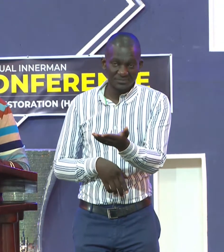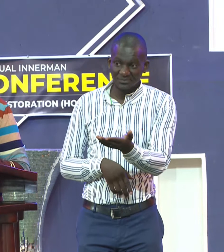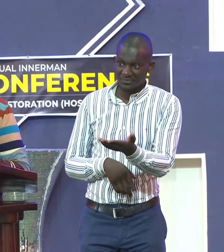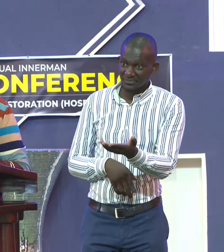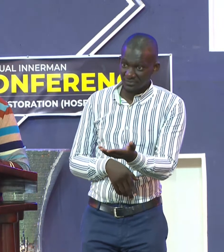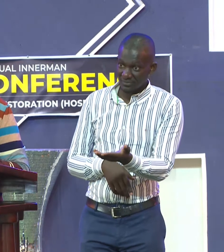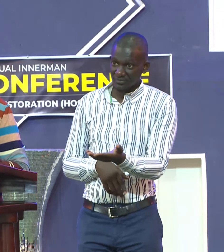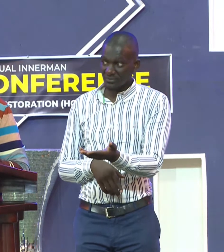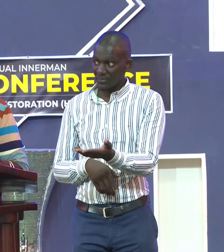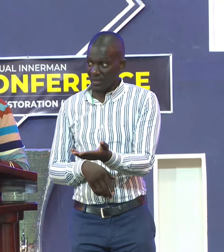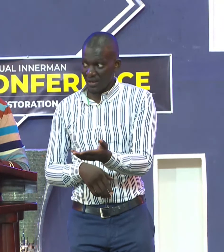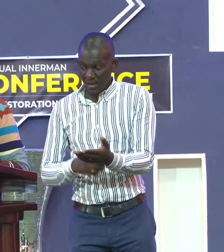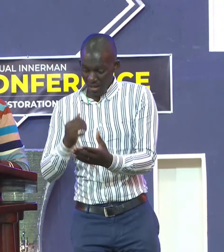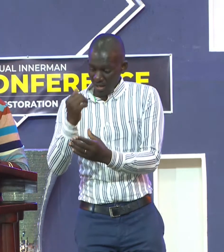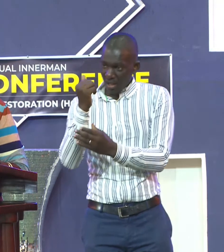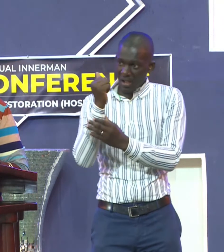Nti ala.